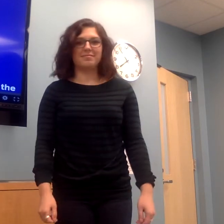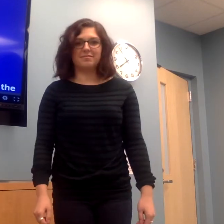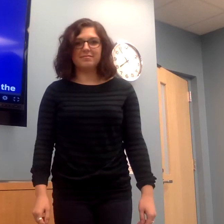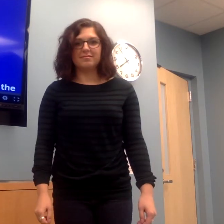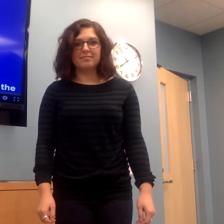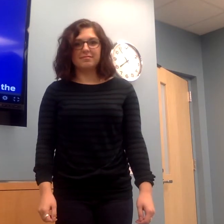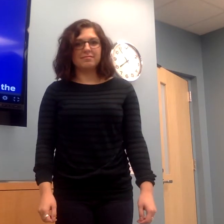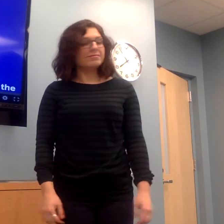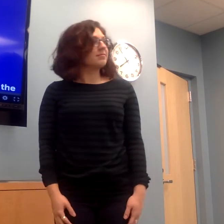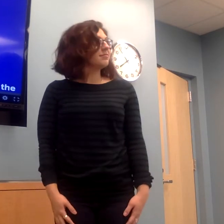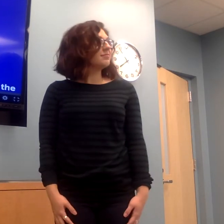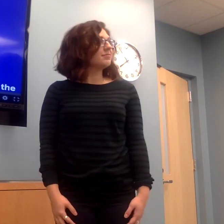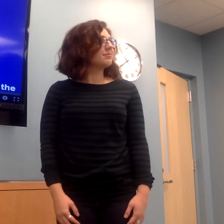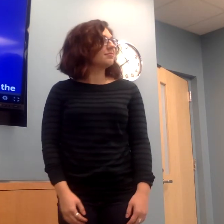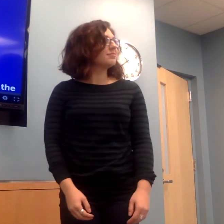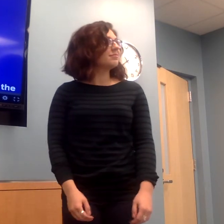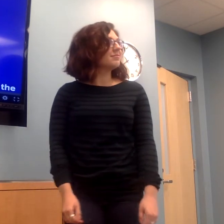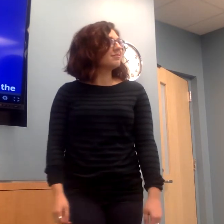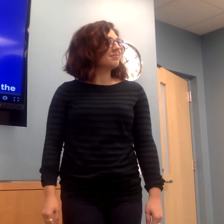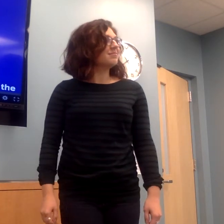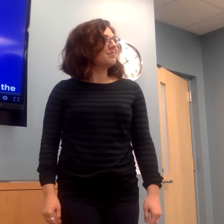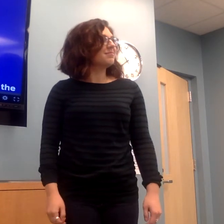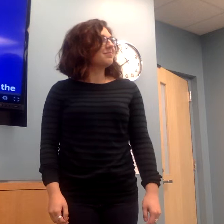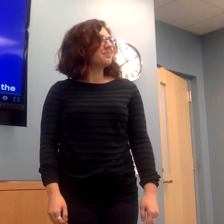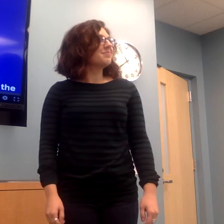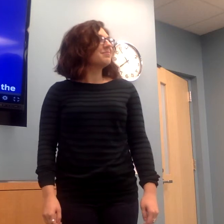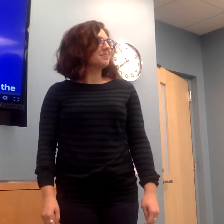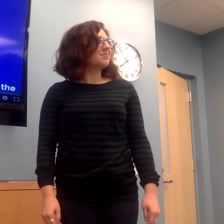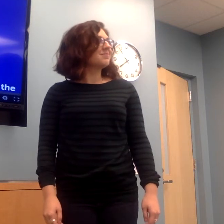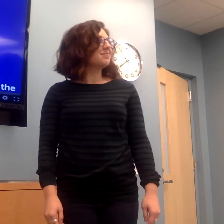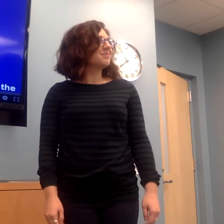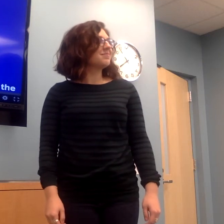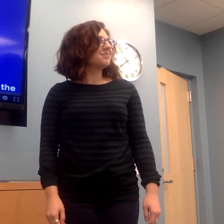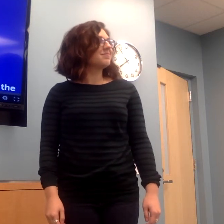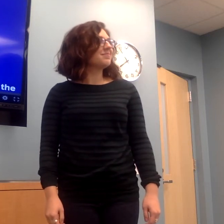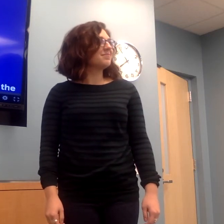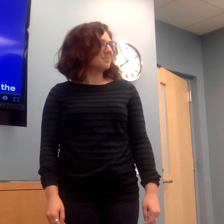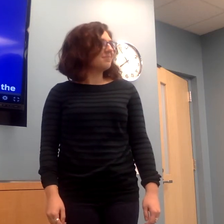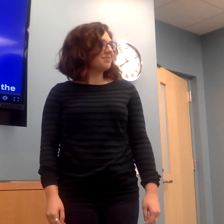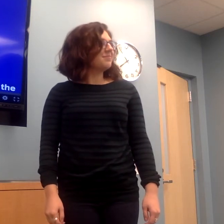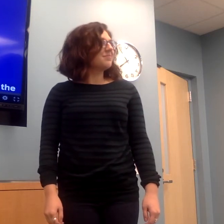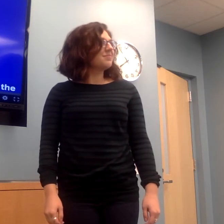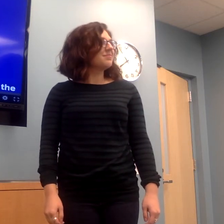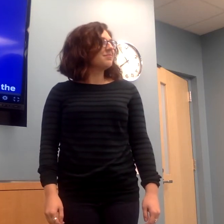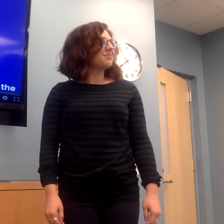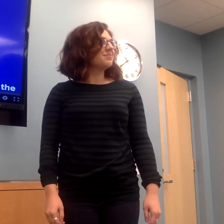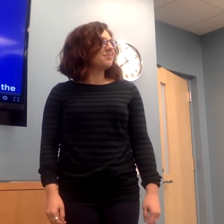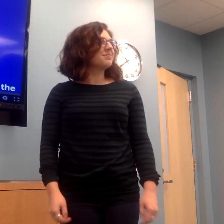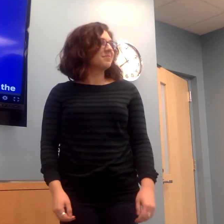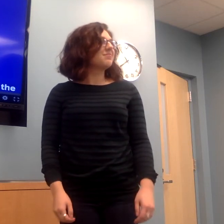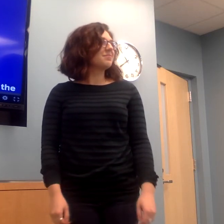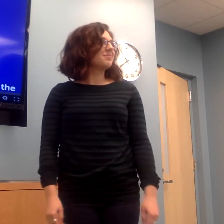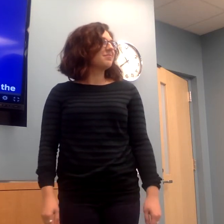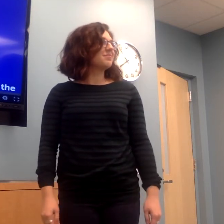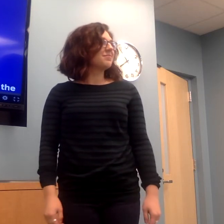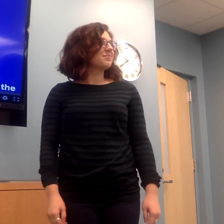And don't be frustrated. Like I said, it's cool. We're really enjoying prep, so let's just sort of see what we can get.